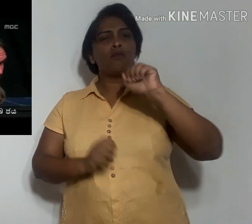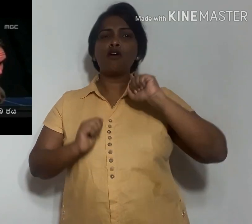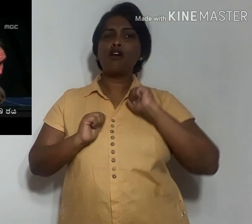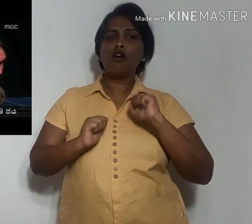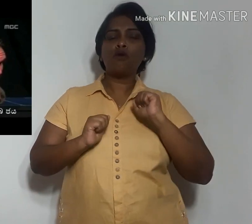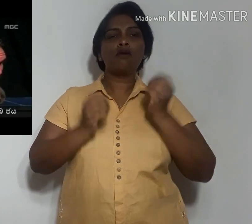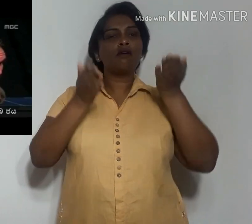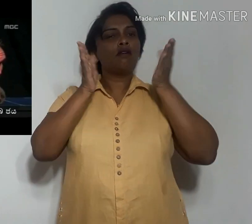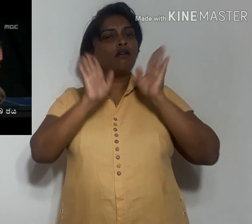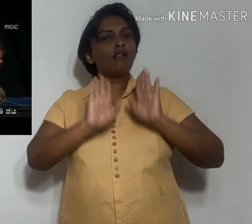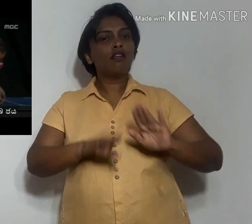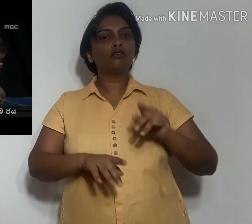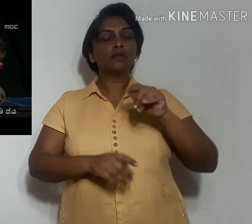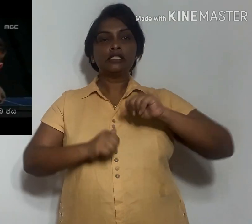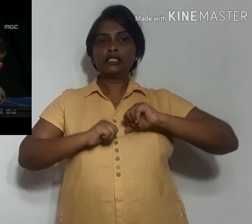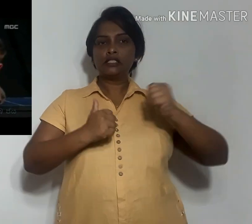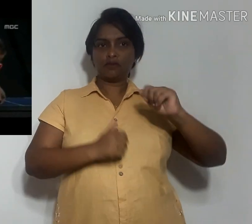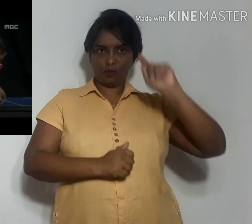finish.